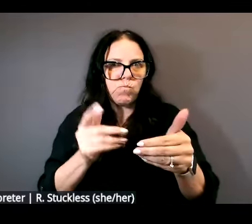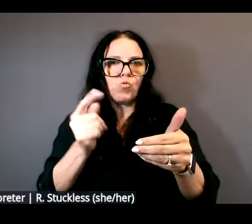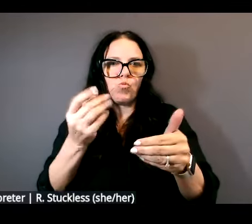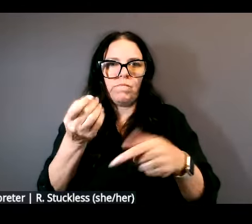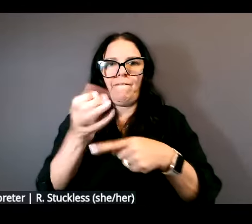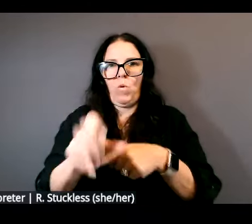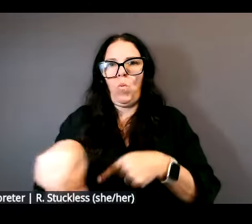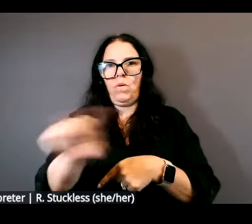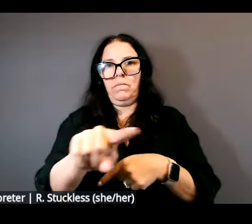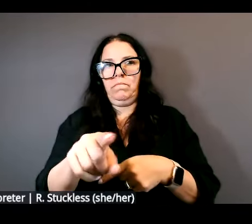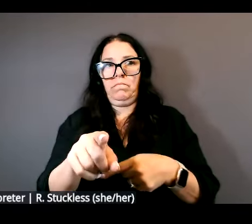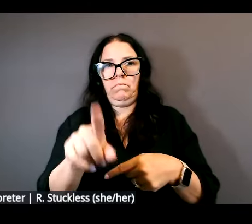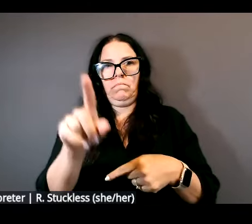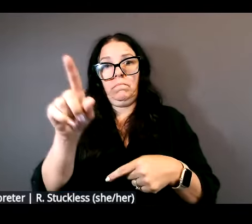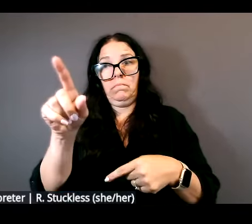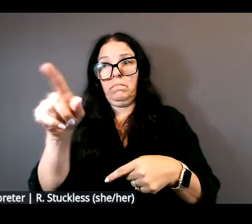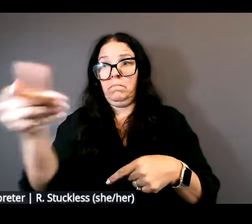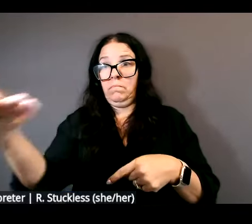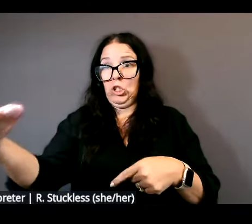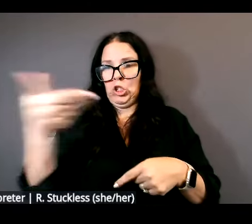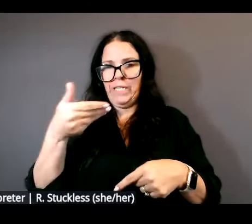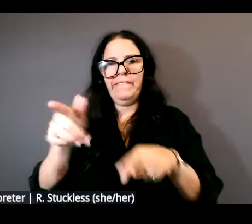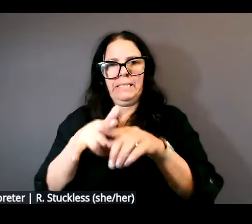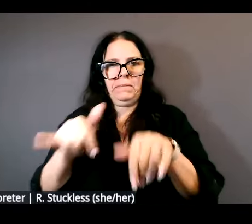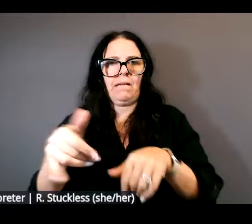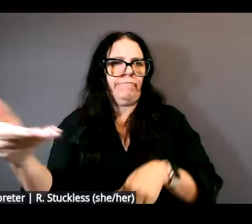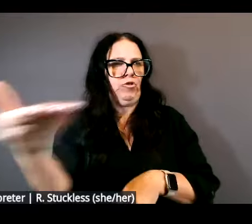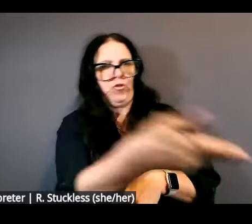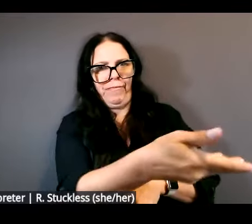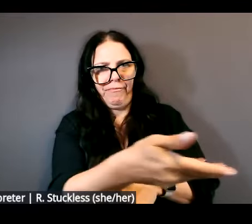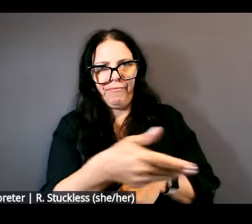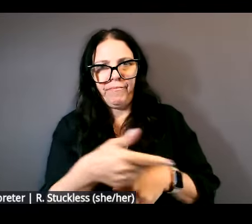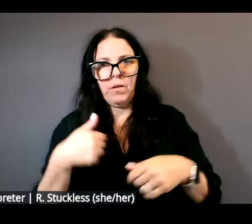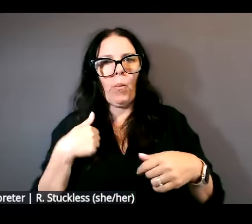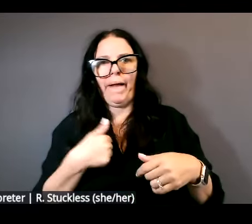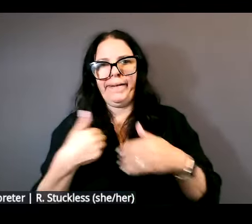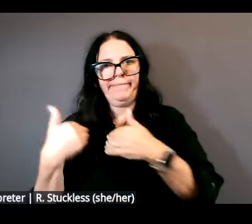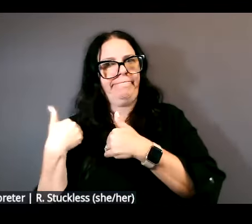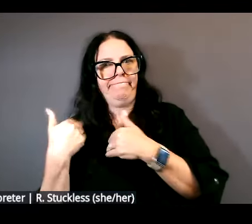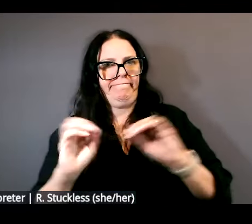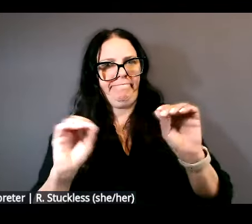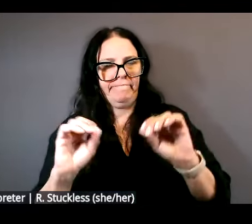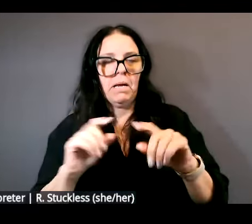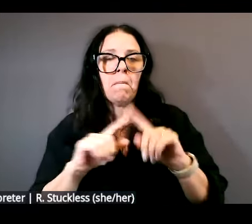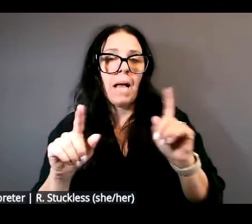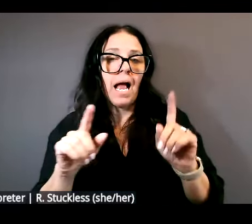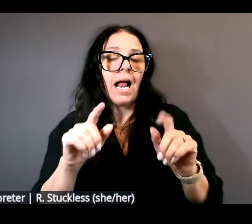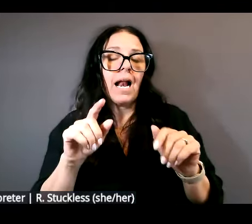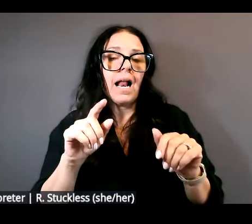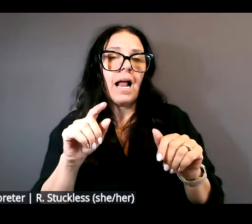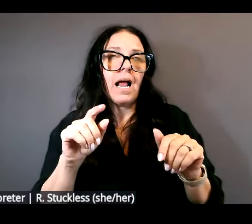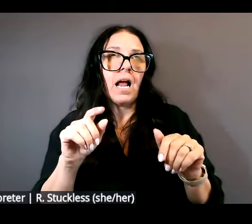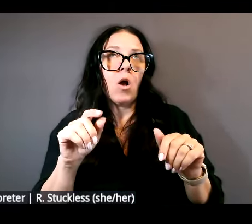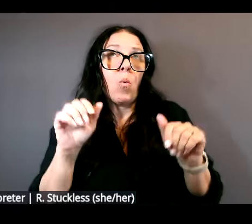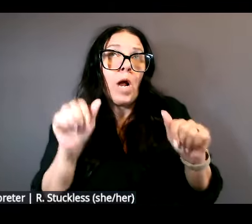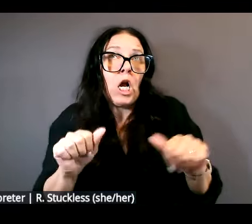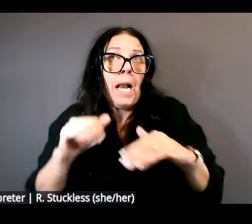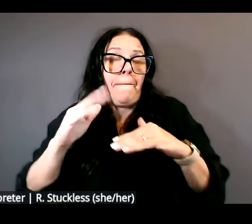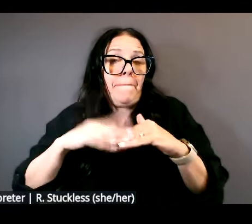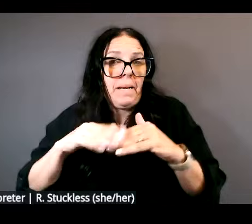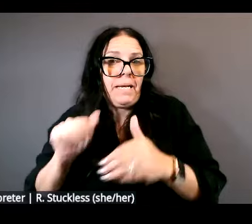out of it. But I think at a minimum, what we could do in the manual is say this is a best practice. This is a request from the Bureau. We ask